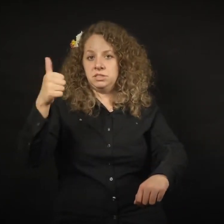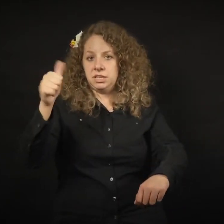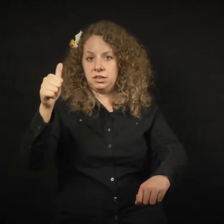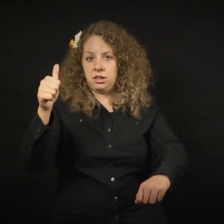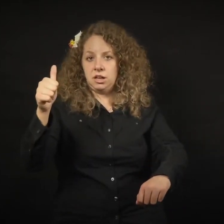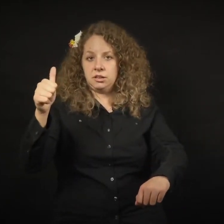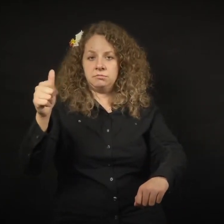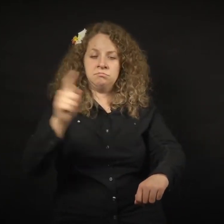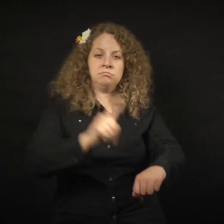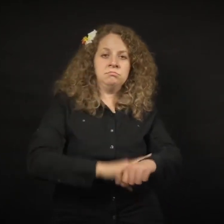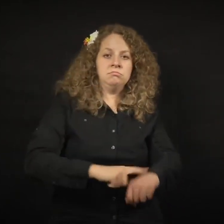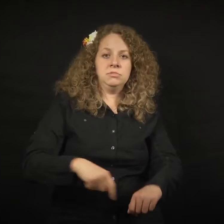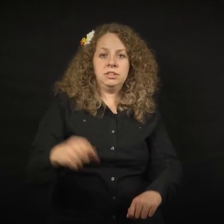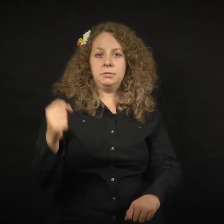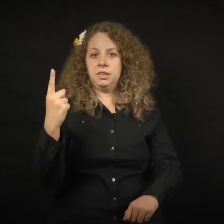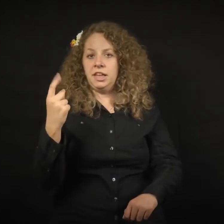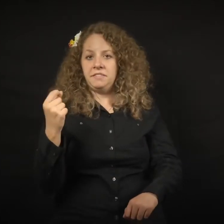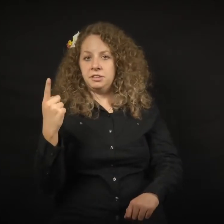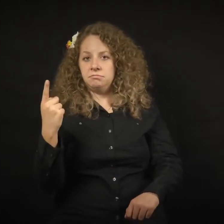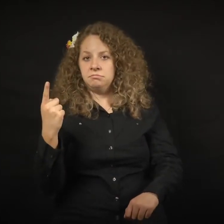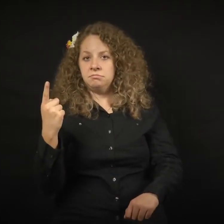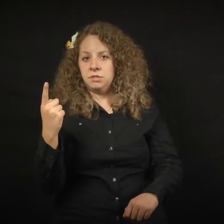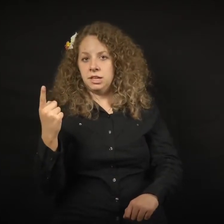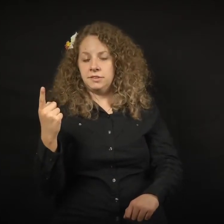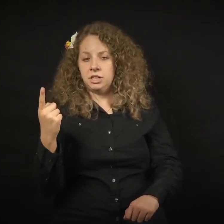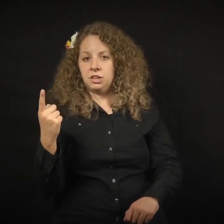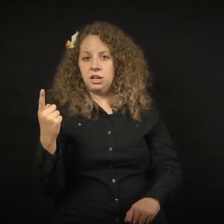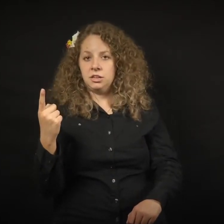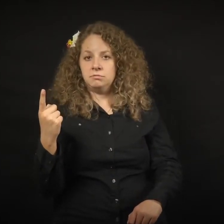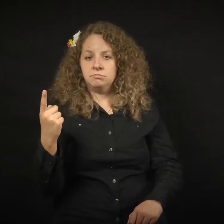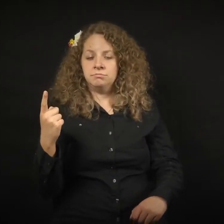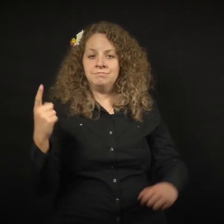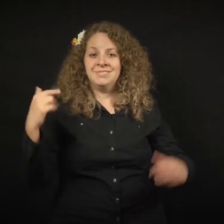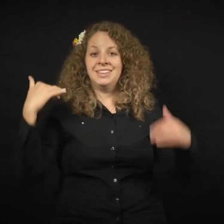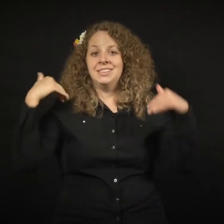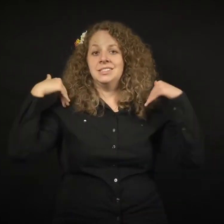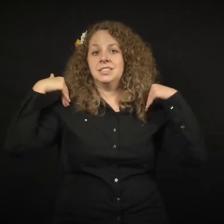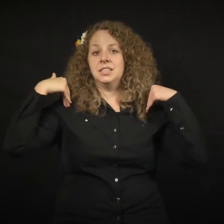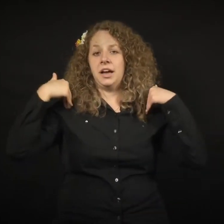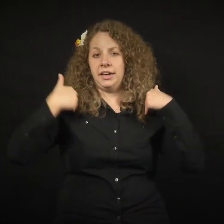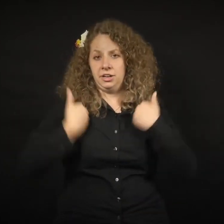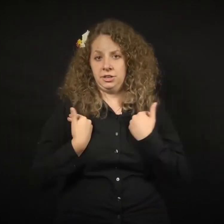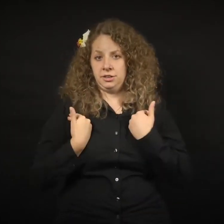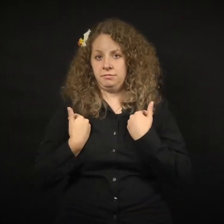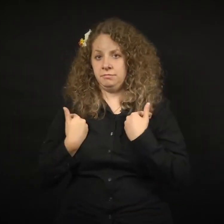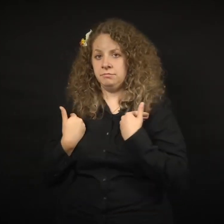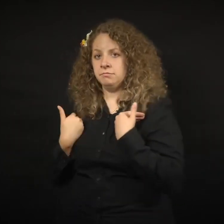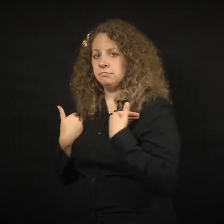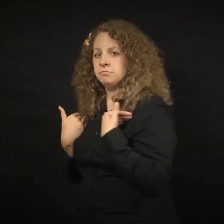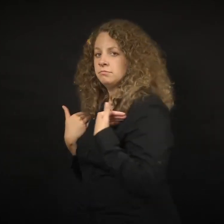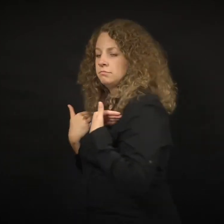10 o'clock. Time 11, 11 o'clock. Tired.